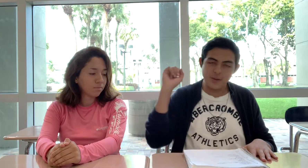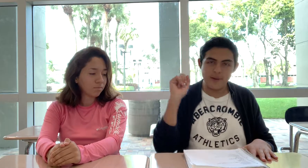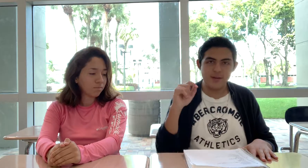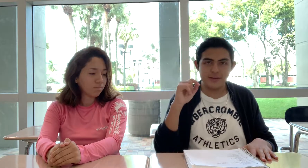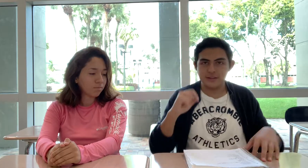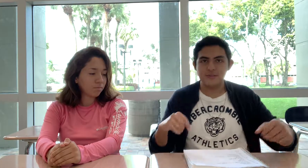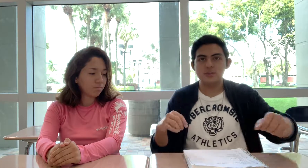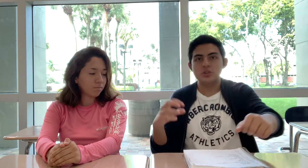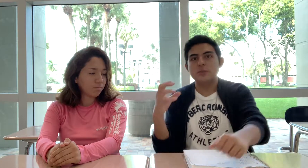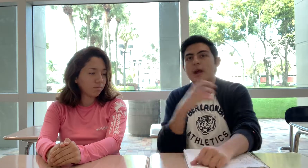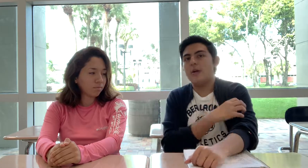So Power Ranger. So you do Power.